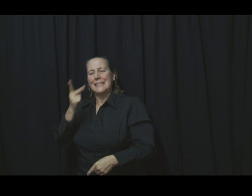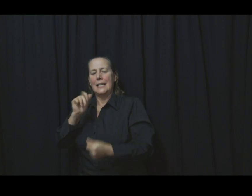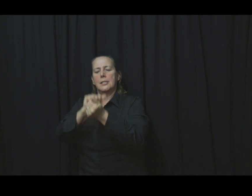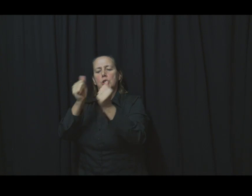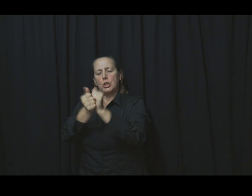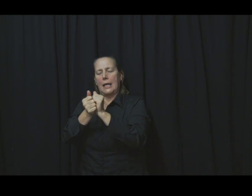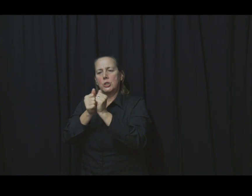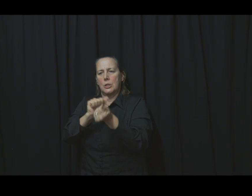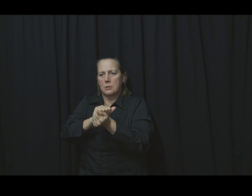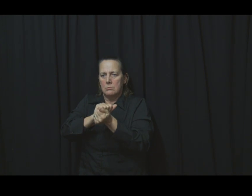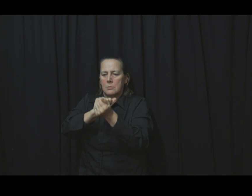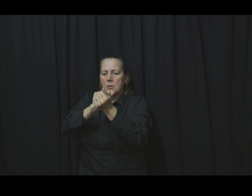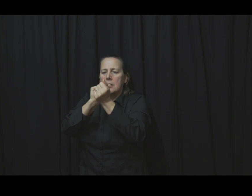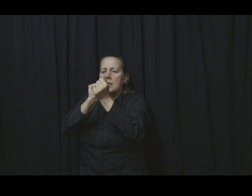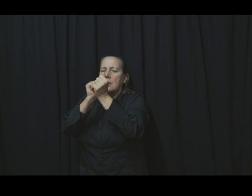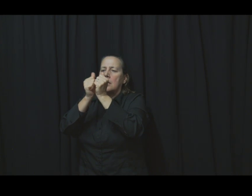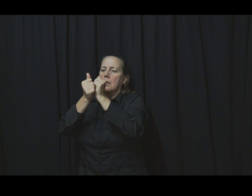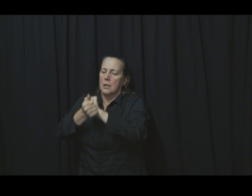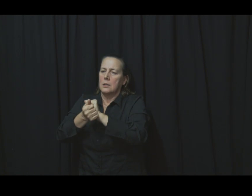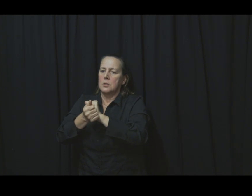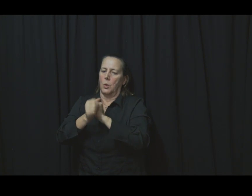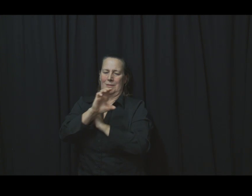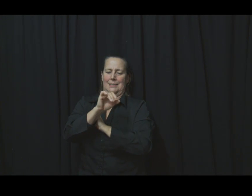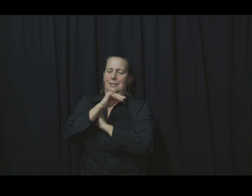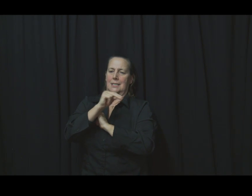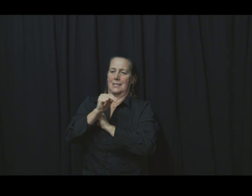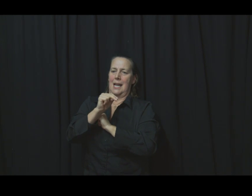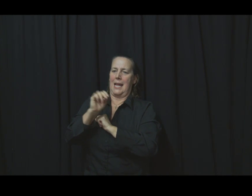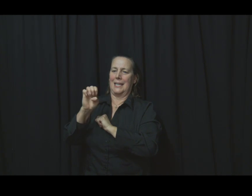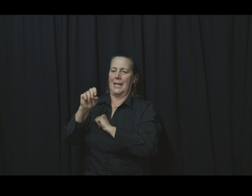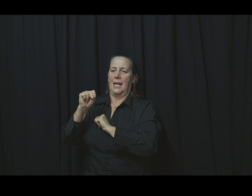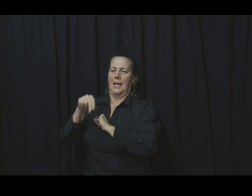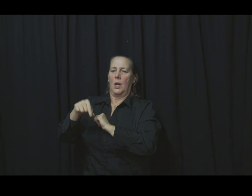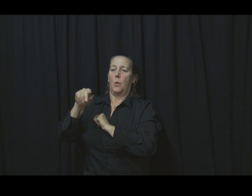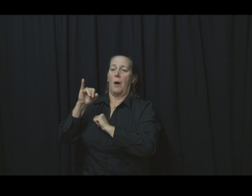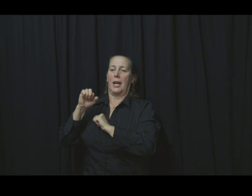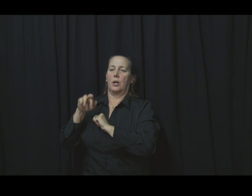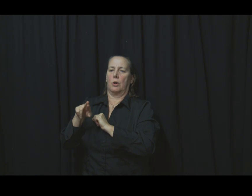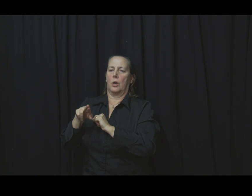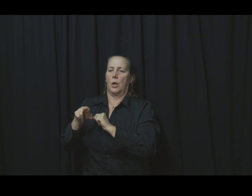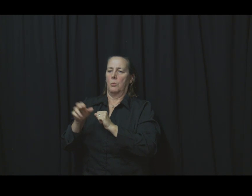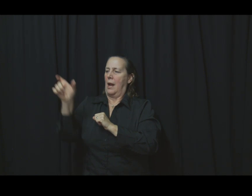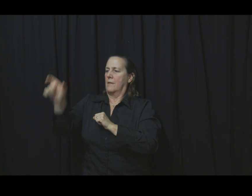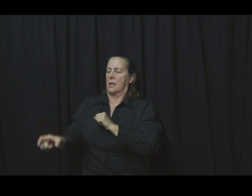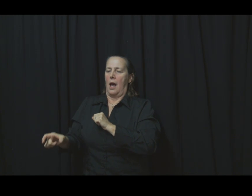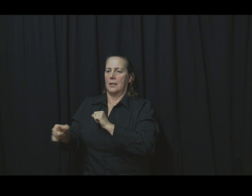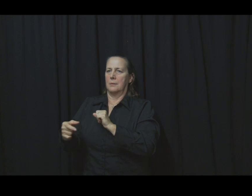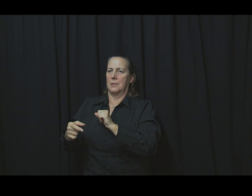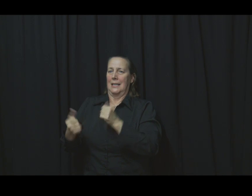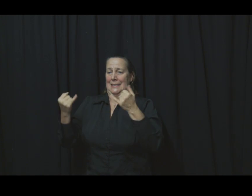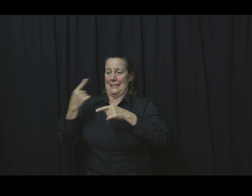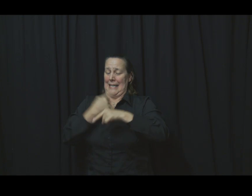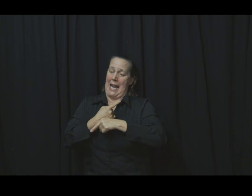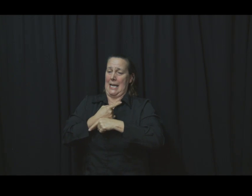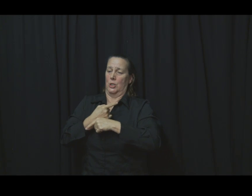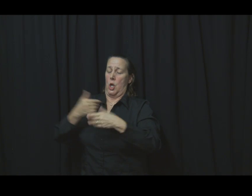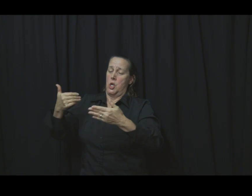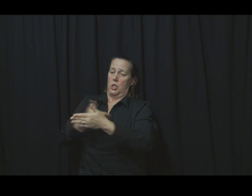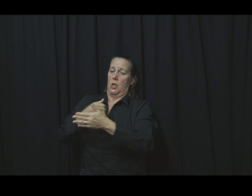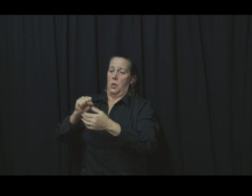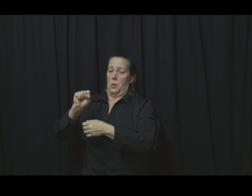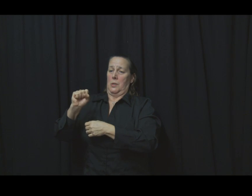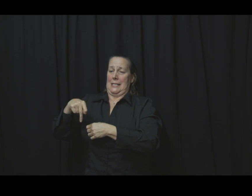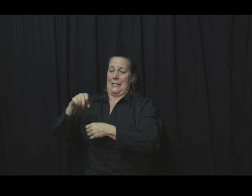us. So the Cincinnati Enquirer, I imagine, would carry a column right next to the weather report. Today's new species, and it would list